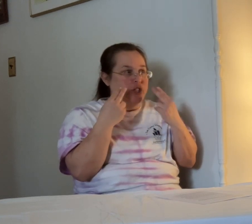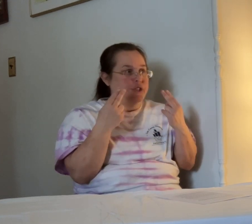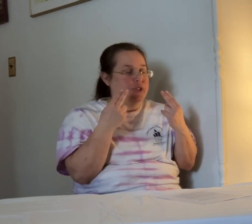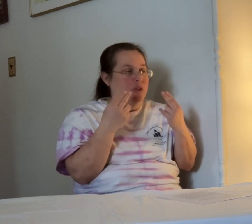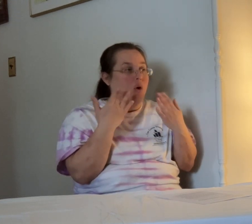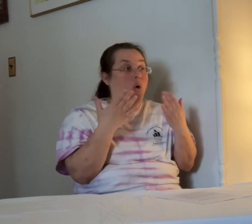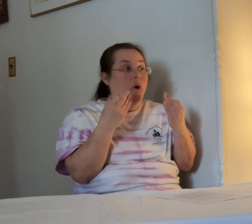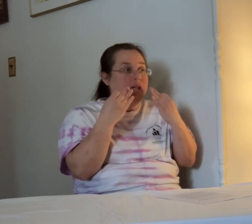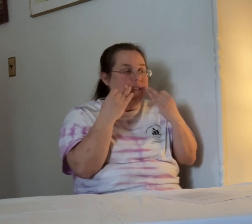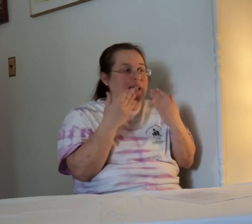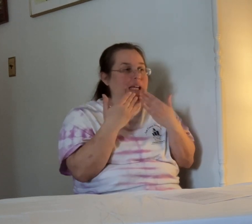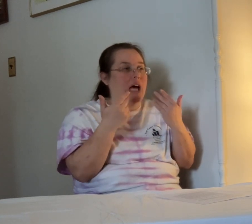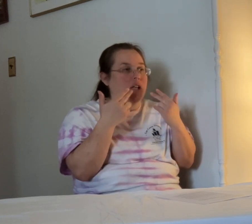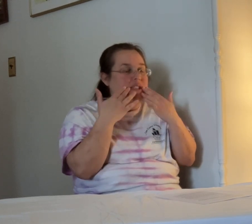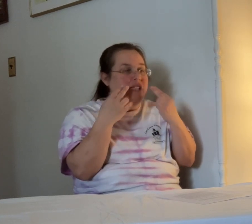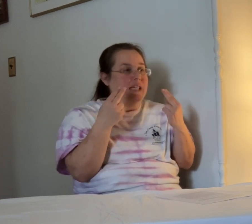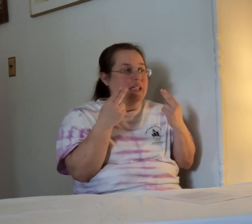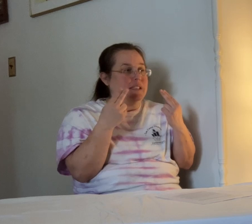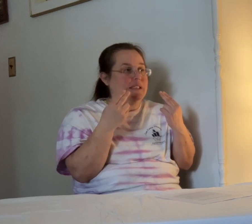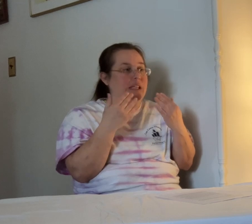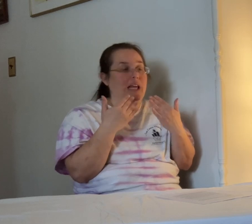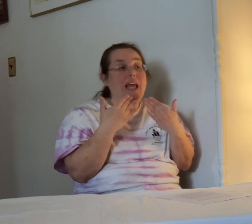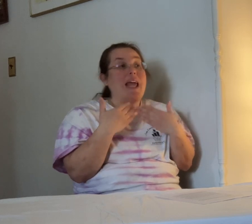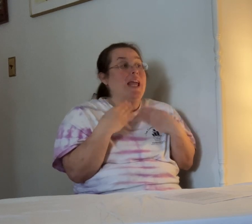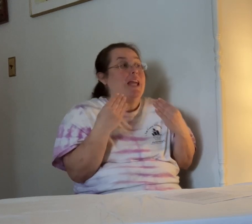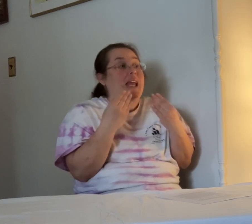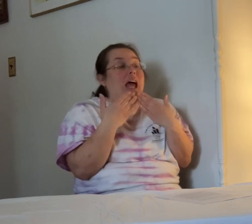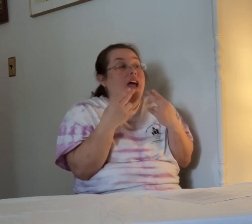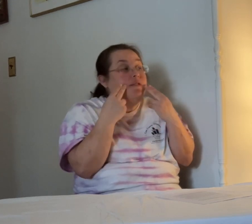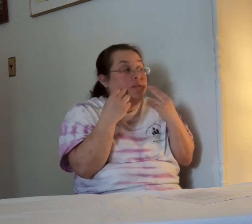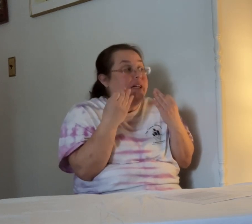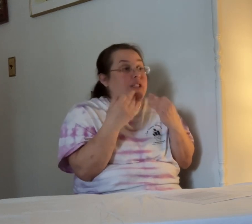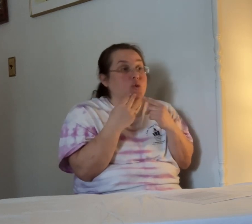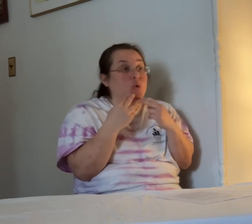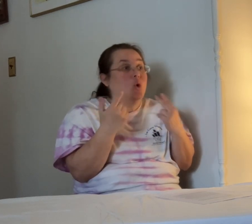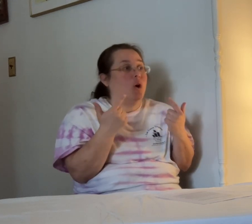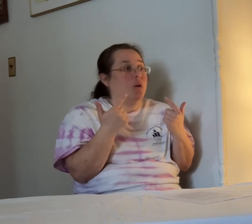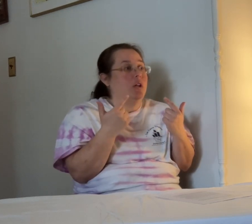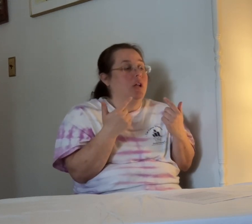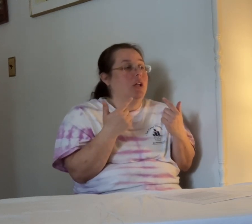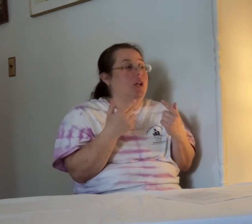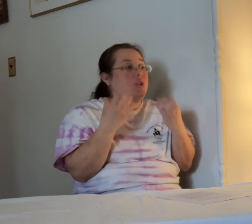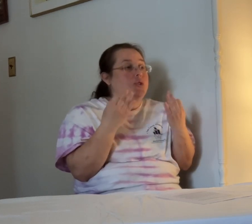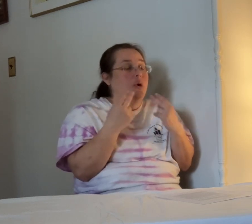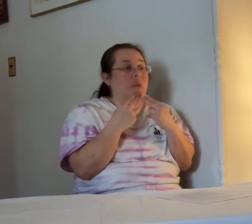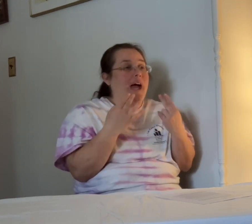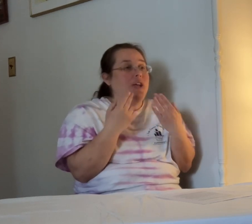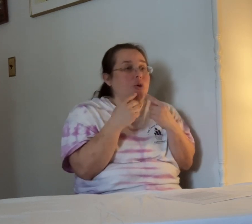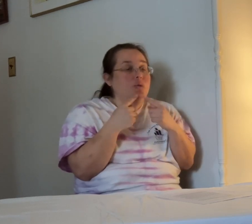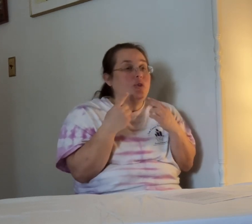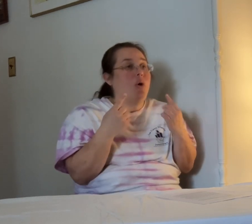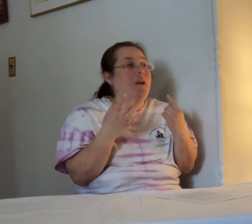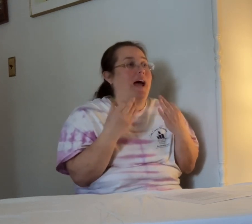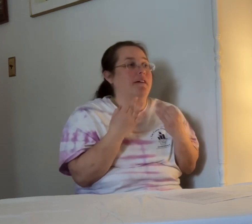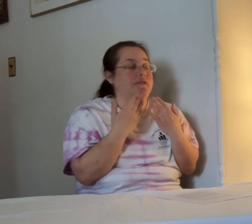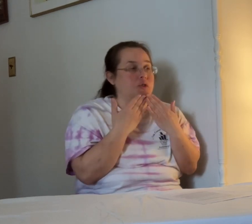interpreters or CLTs in every school so that you don't have